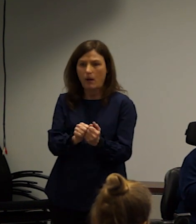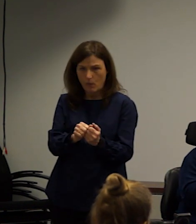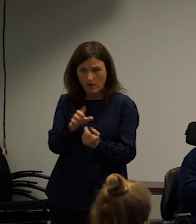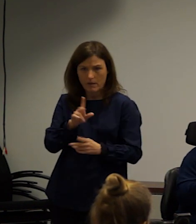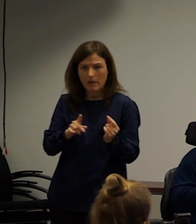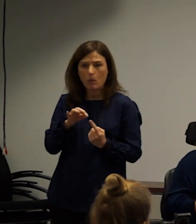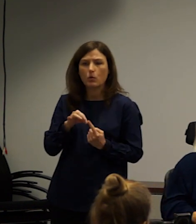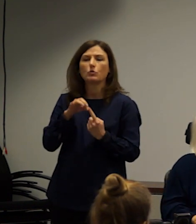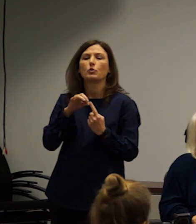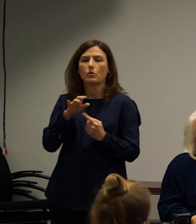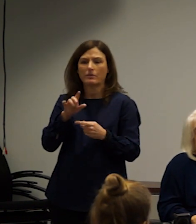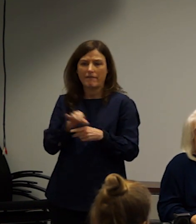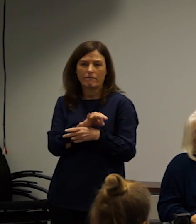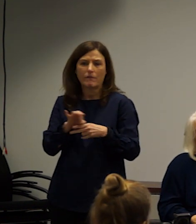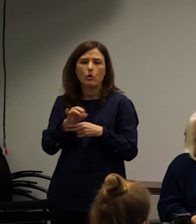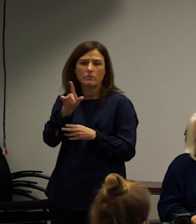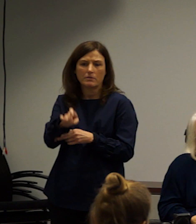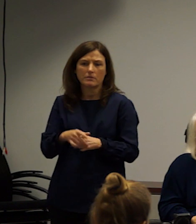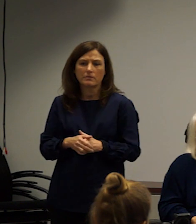unique functional needs. Right.